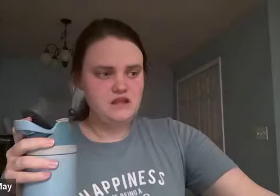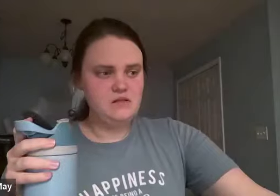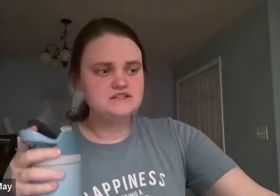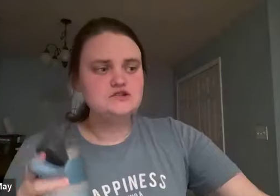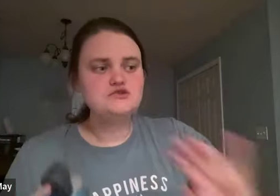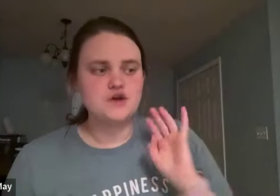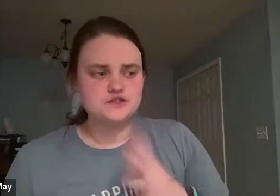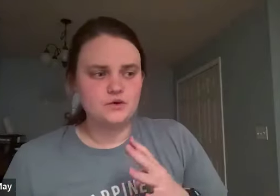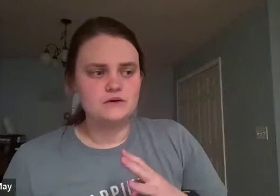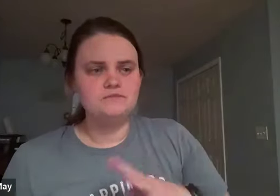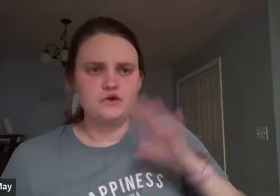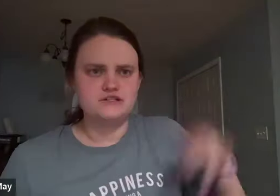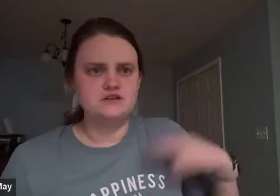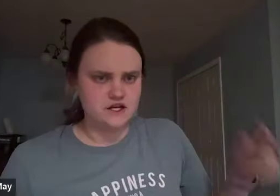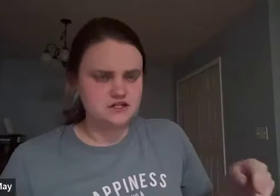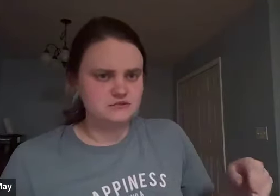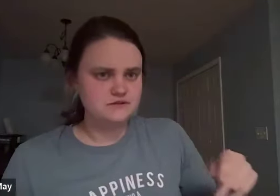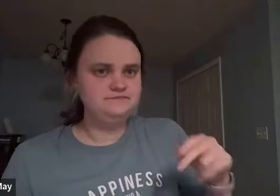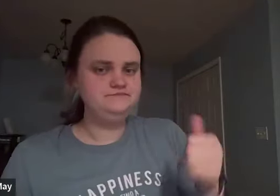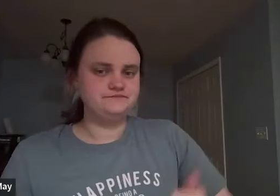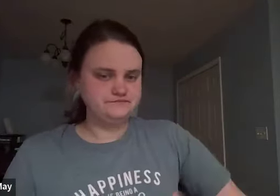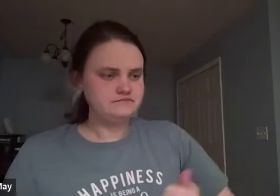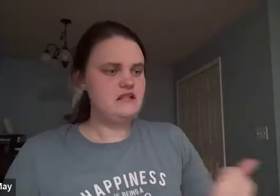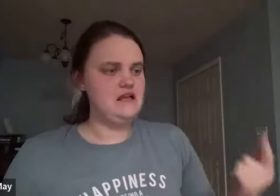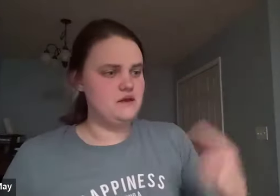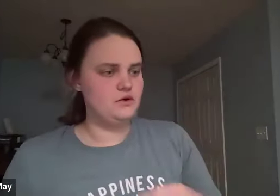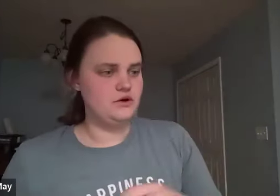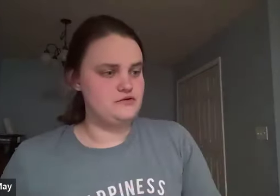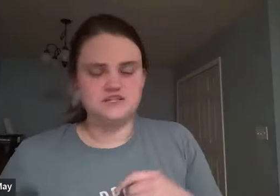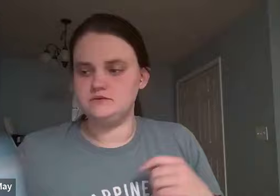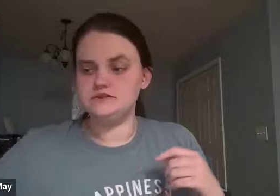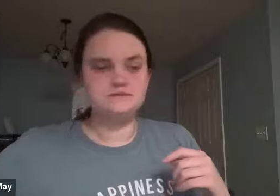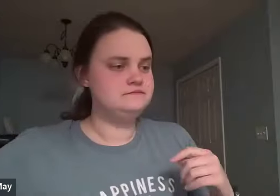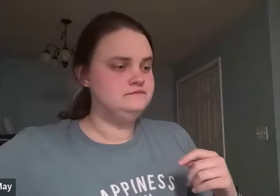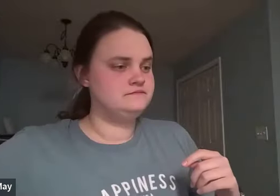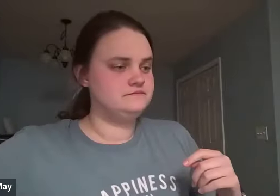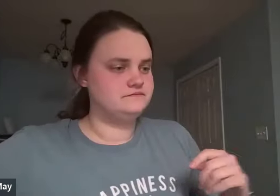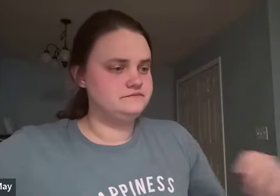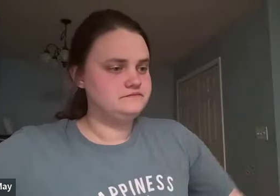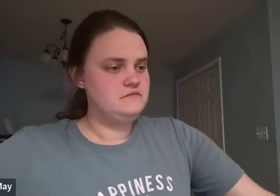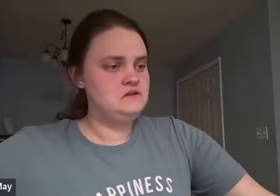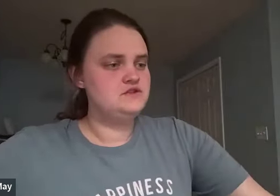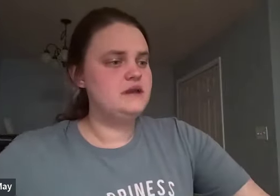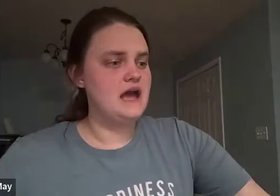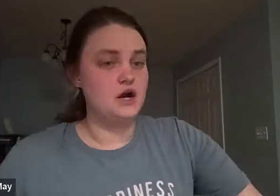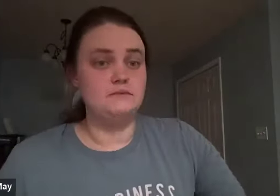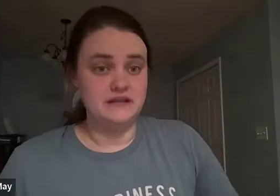Let's go through those four before we start the vegetables. And then we'll go through vegetables. So we had our